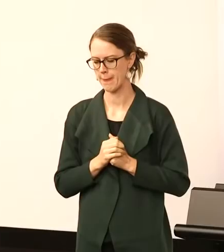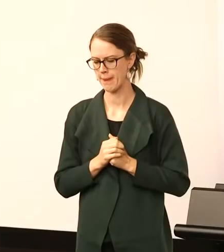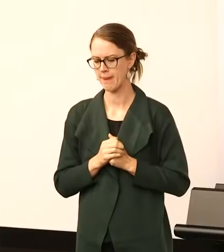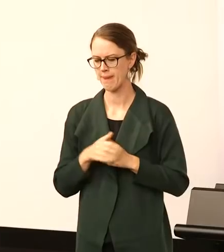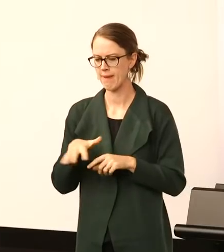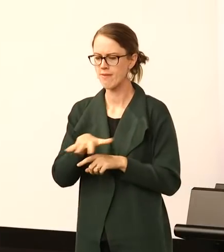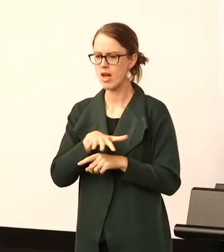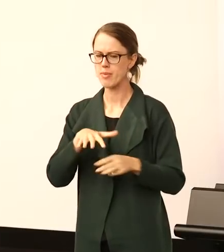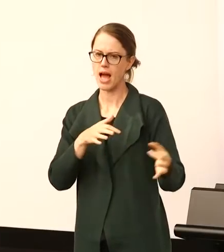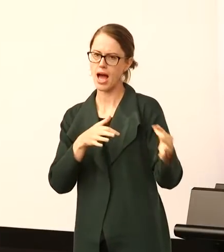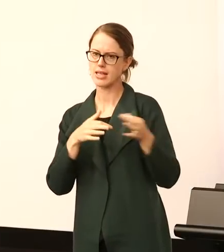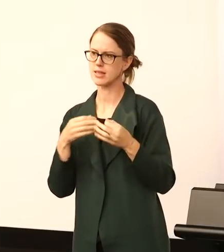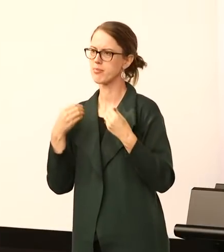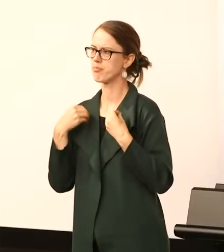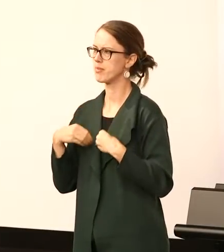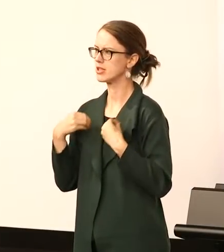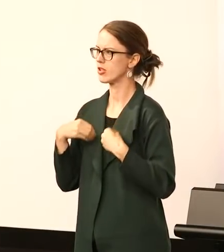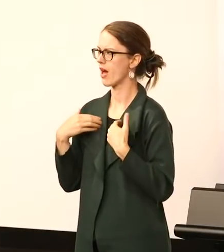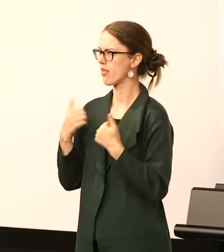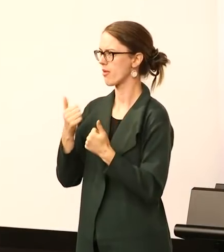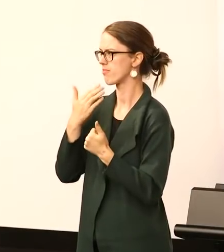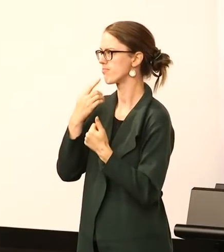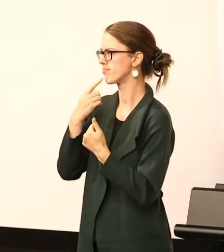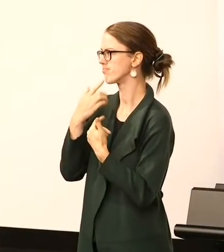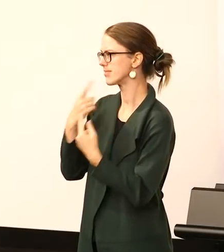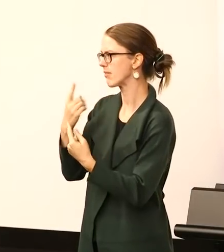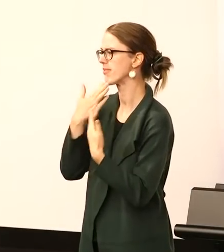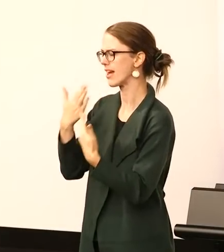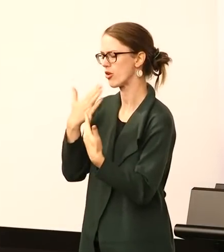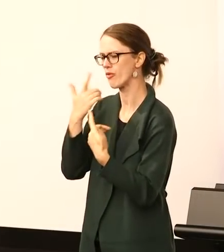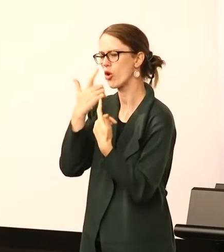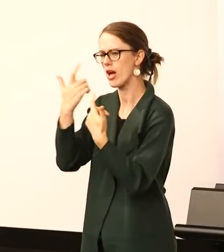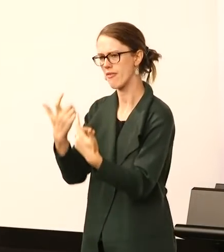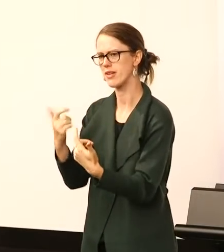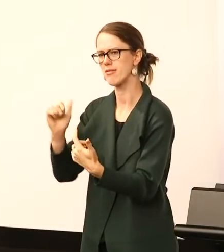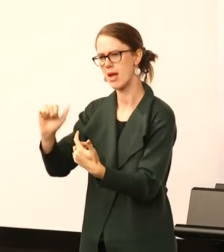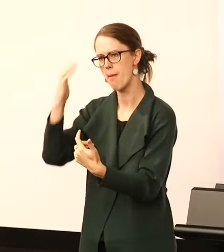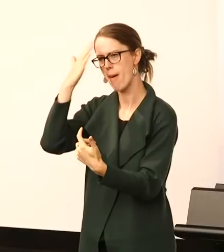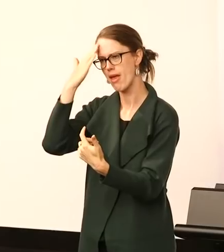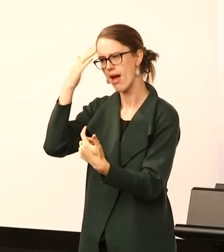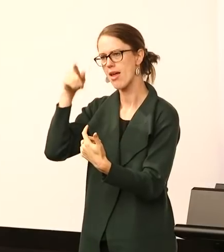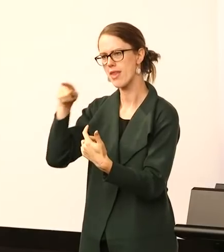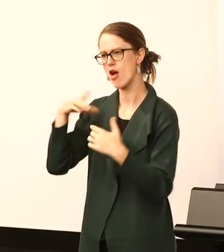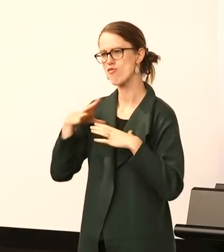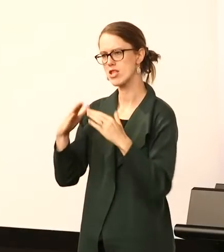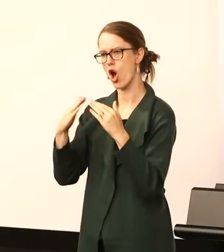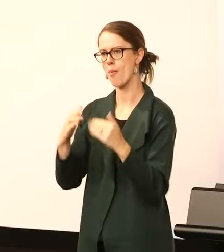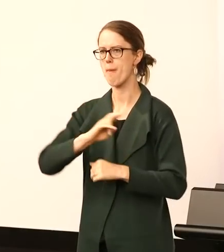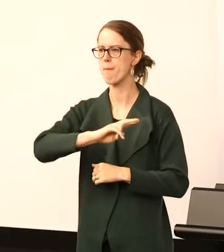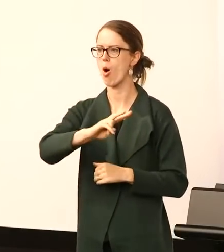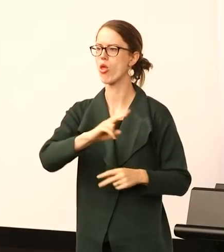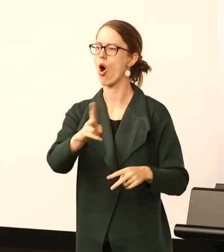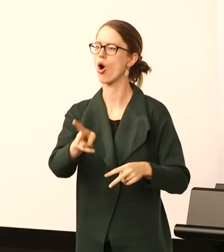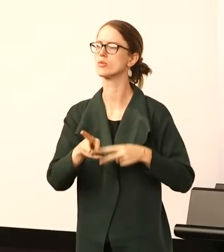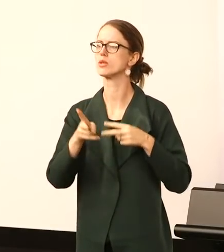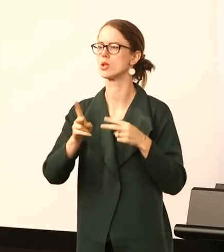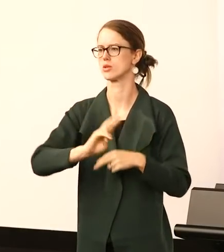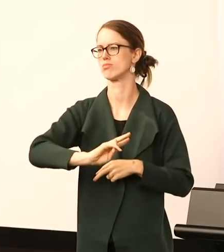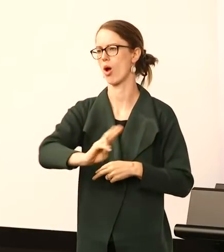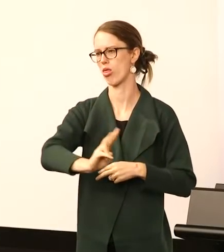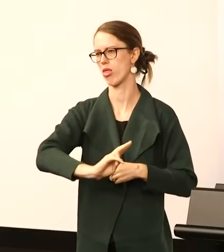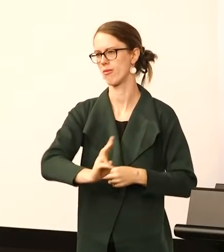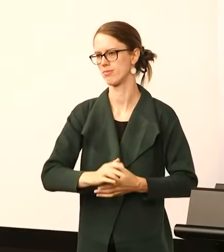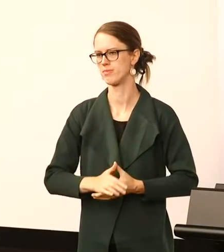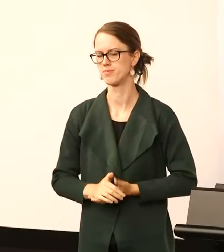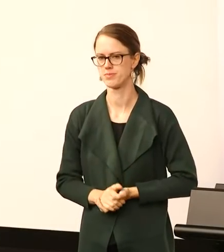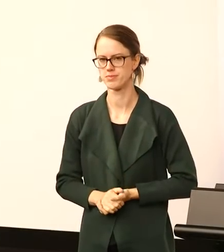has asked the Ministry to pass on their thanks for the care of their mother at St Margaret's and at both Waitakere and North Shore